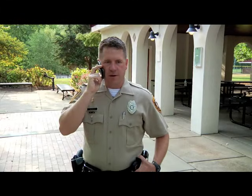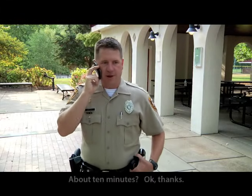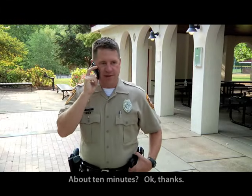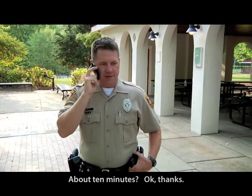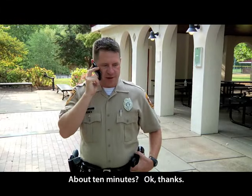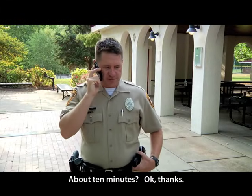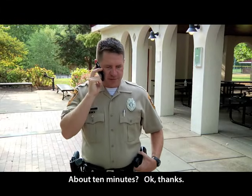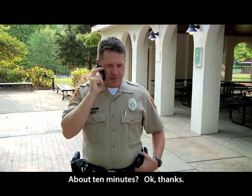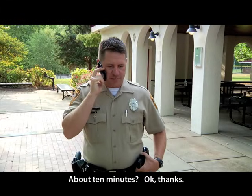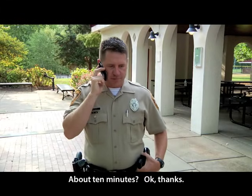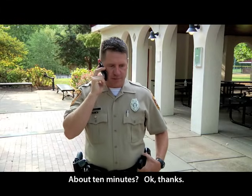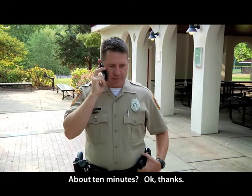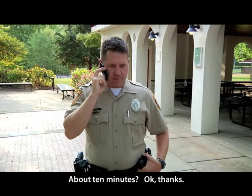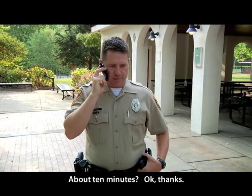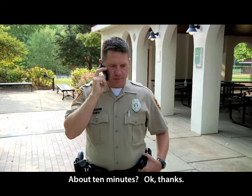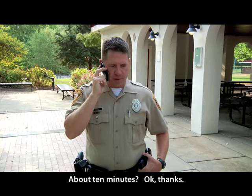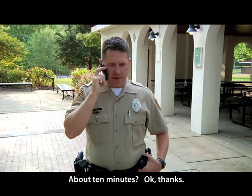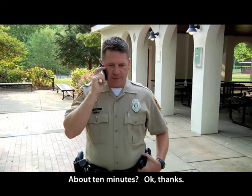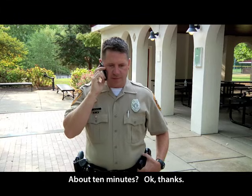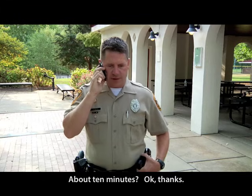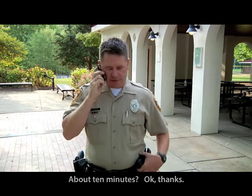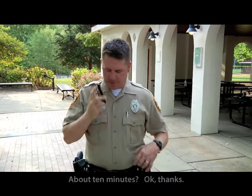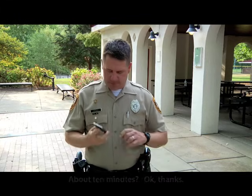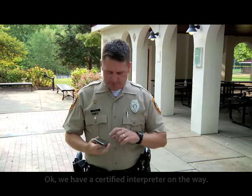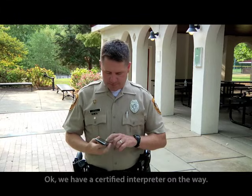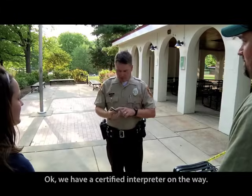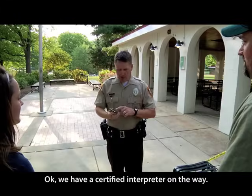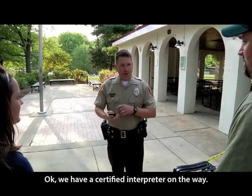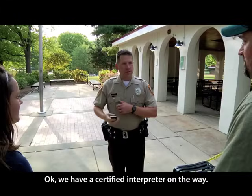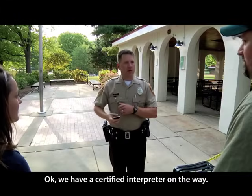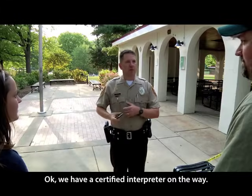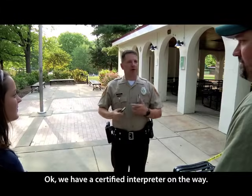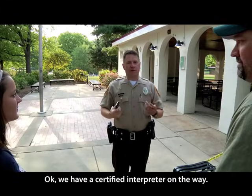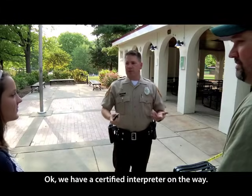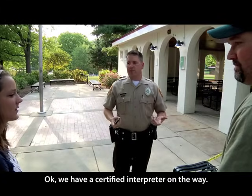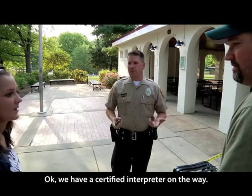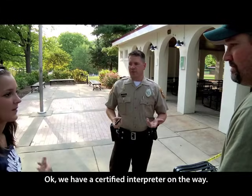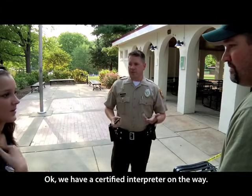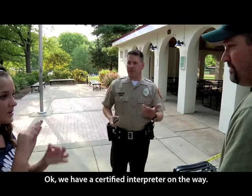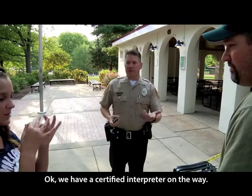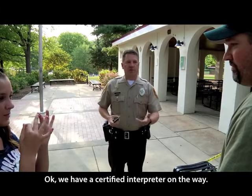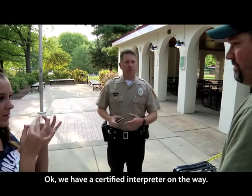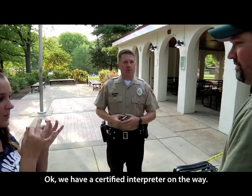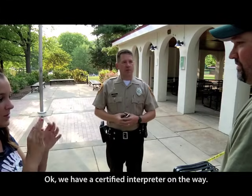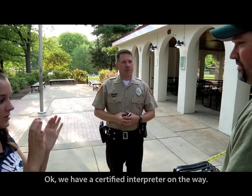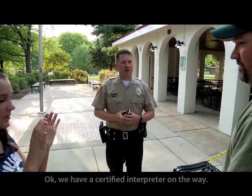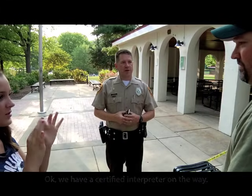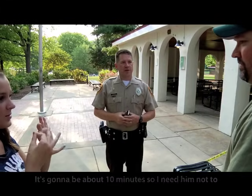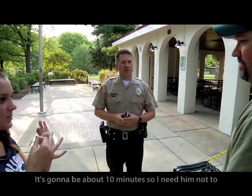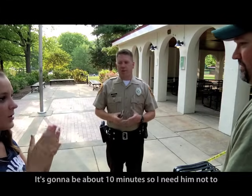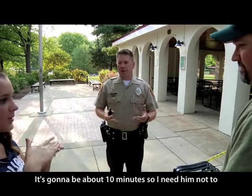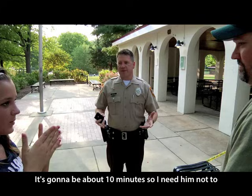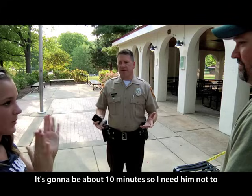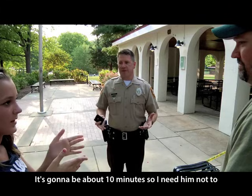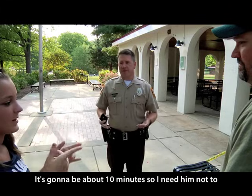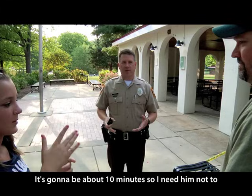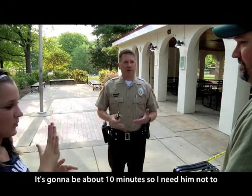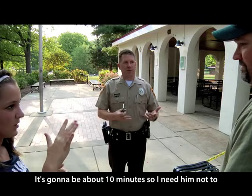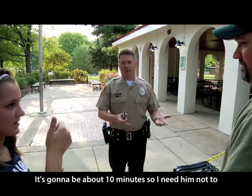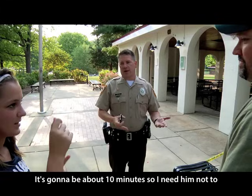About 10 minutes? Okay, thanks. Okay, we have an interpreter, certified interpreter on the way. It's going to be about 10 minutes, so